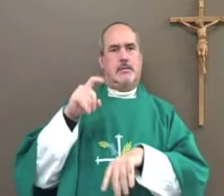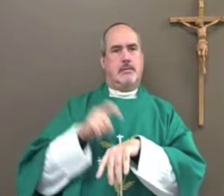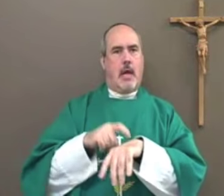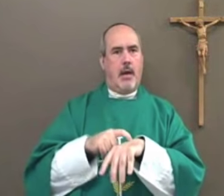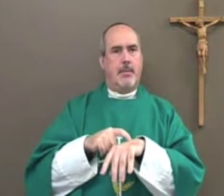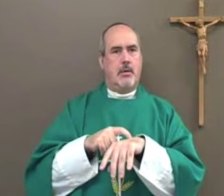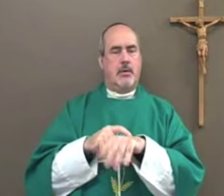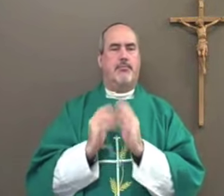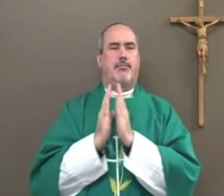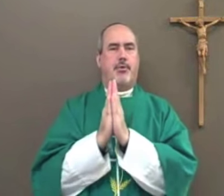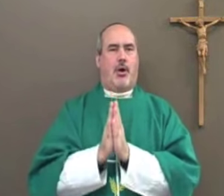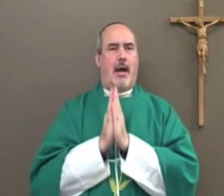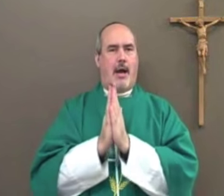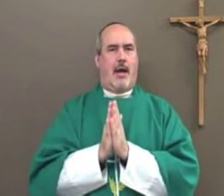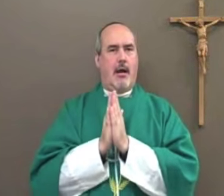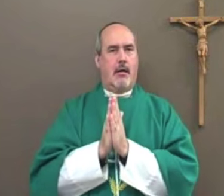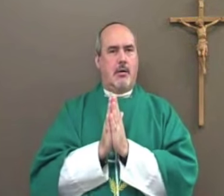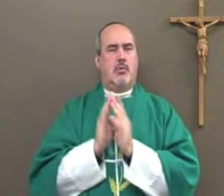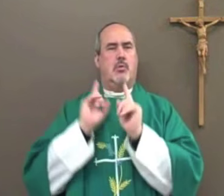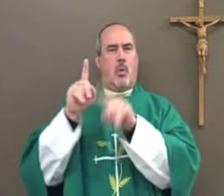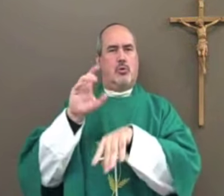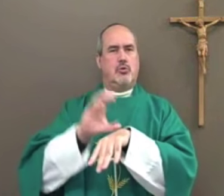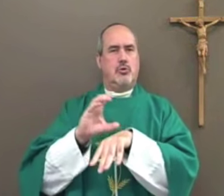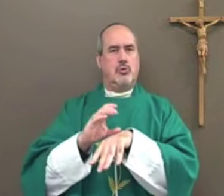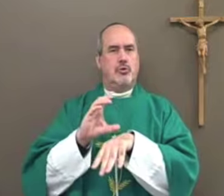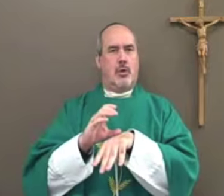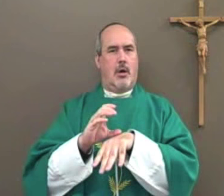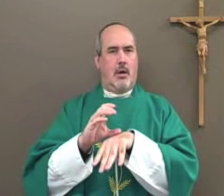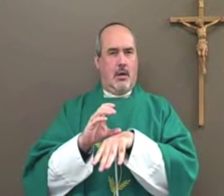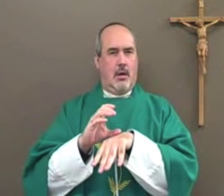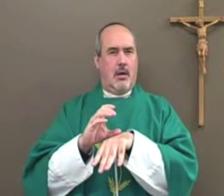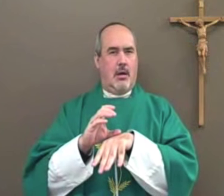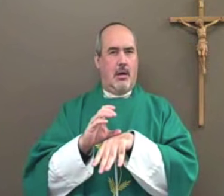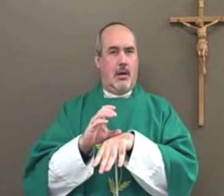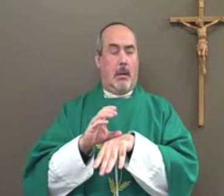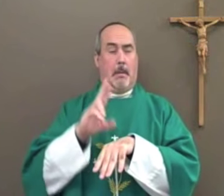we wiggle our way through and find time to pray and to go to church.